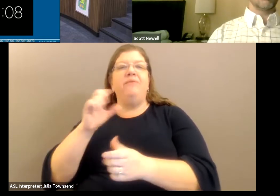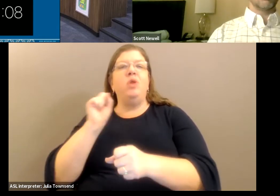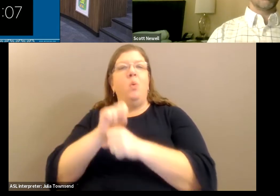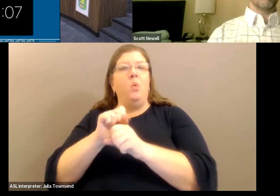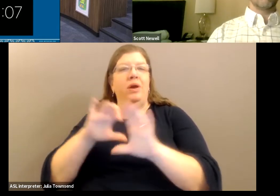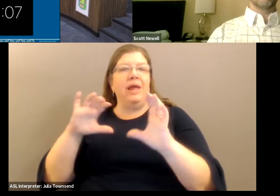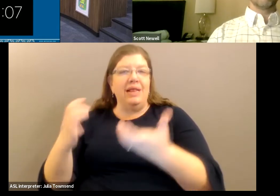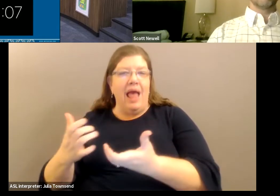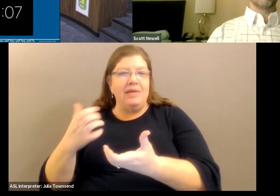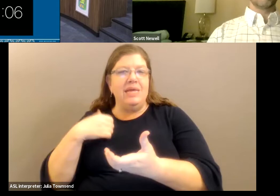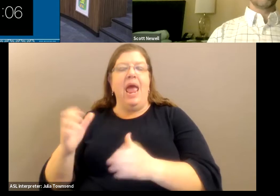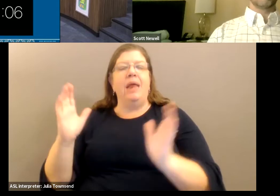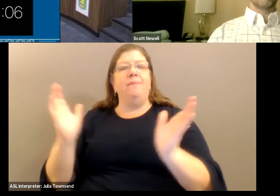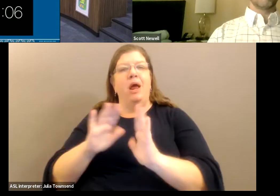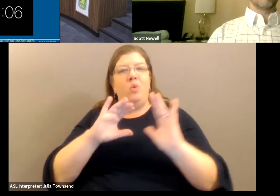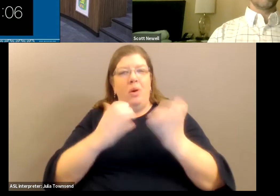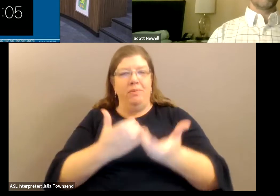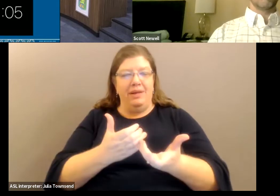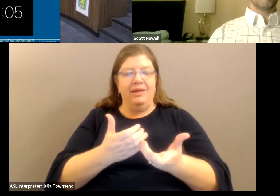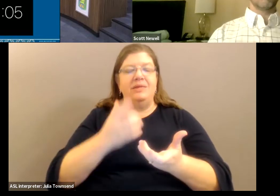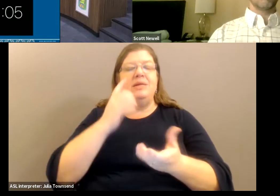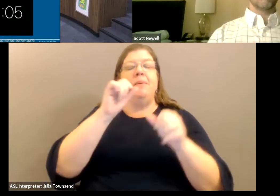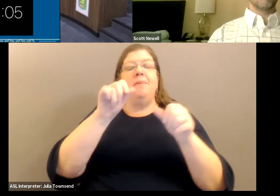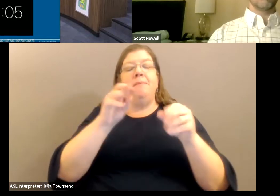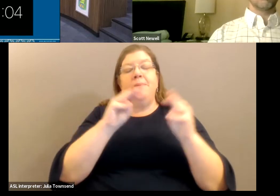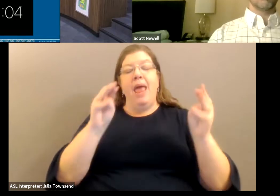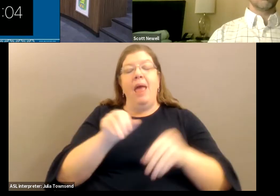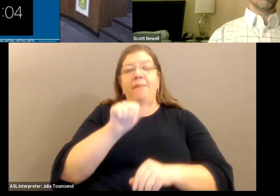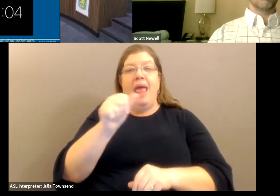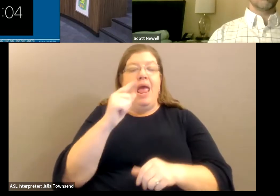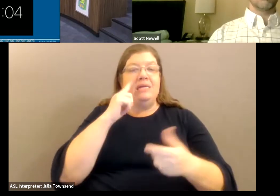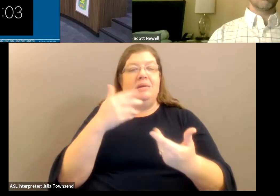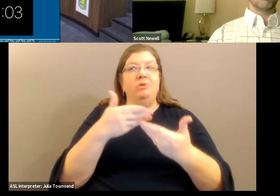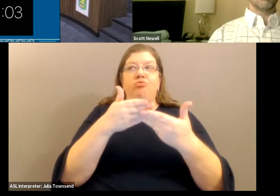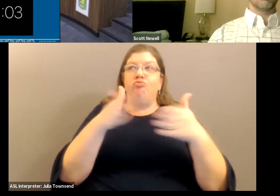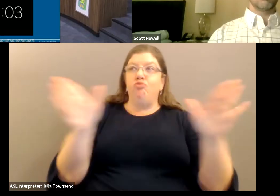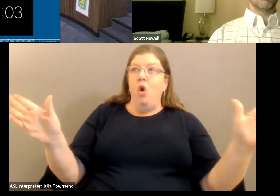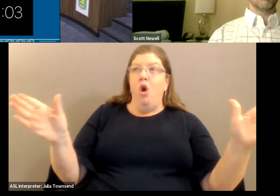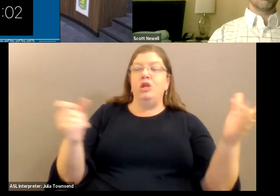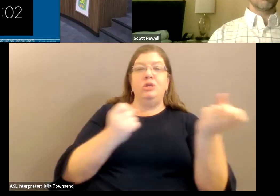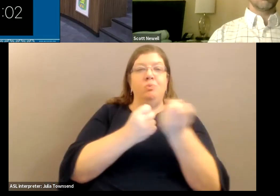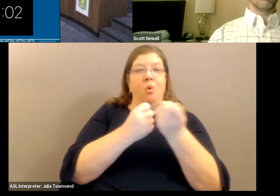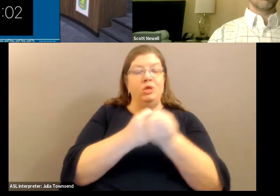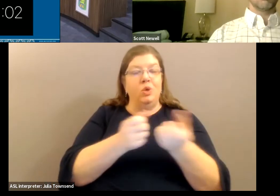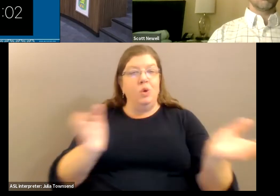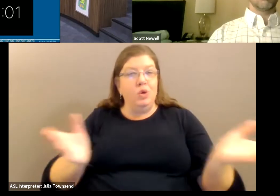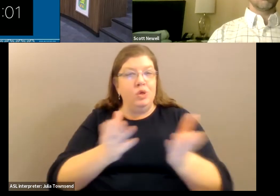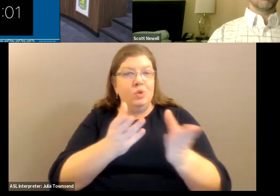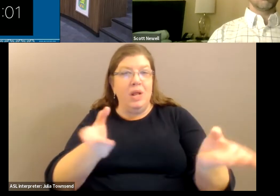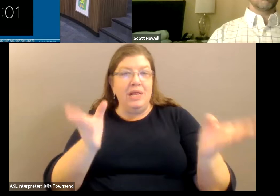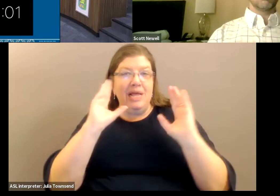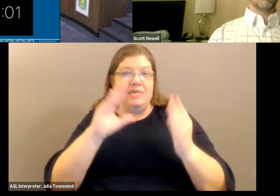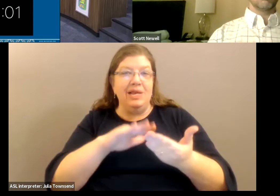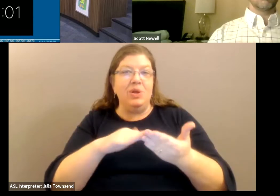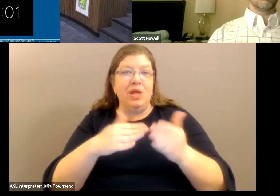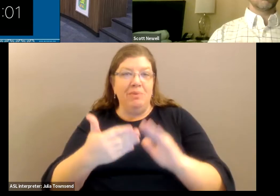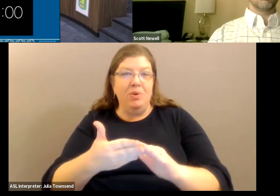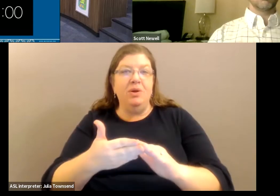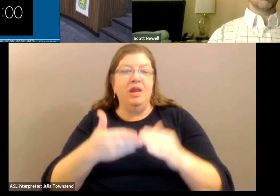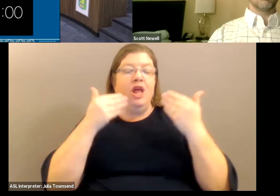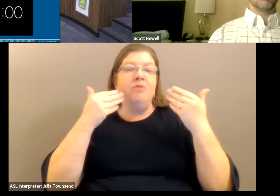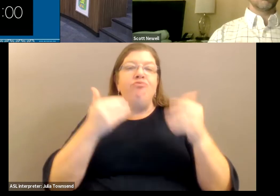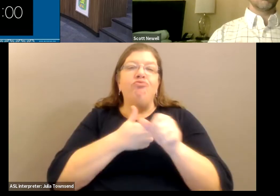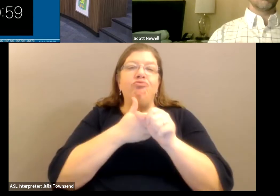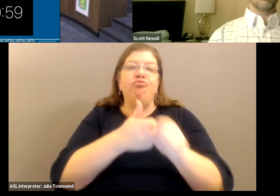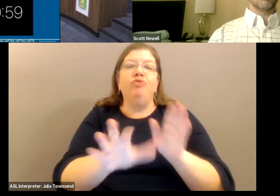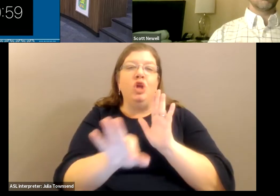Map A seems to be enjoying broad and bipartisan support, so I'd urge the school board to listen to the community here and go with scenario